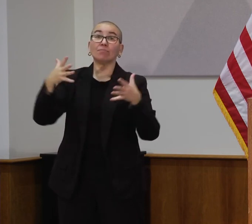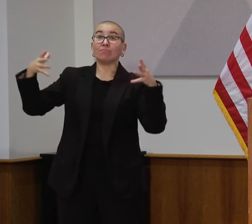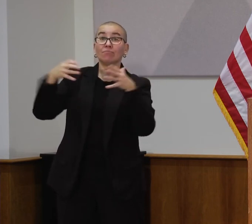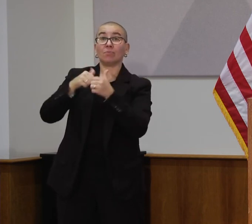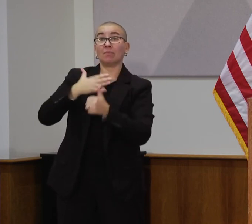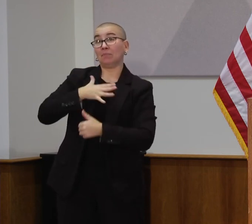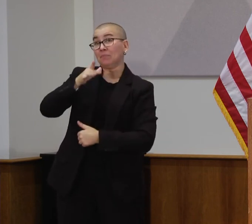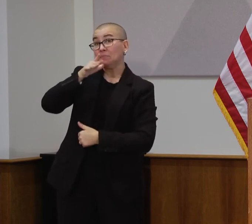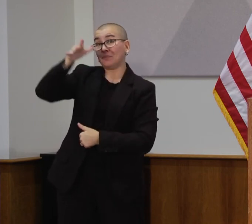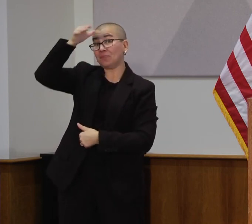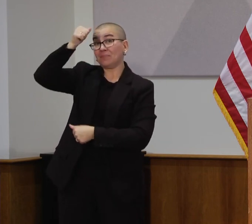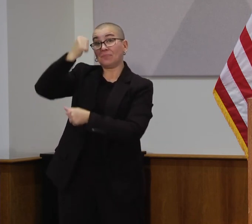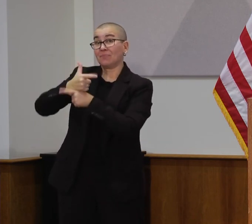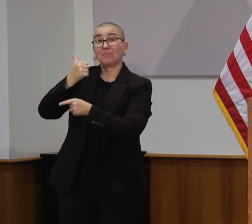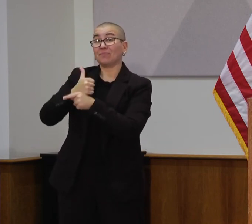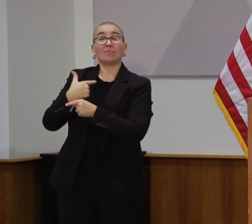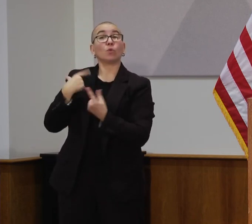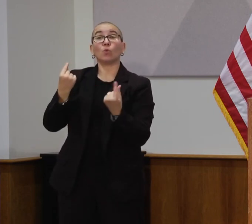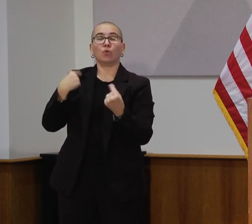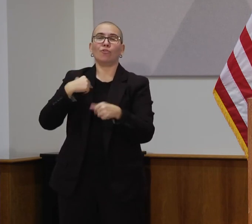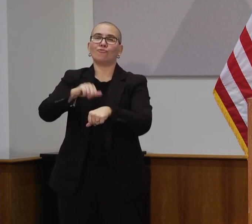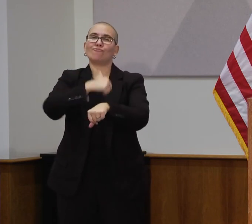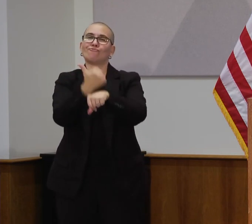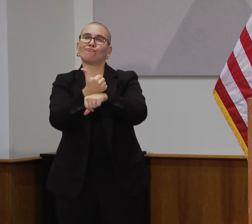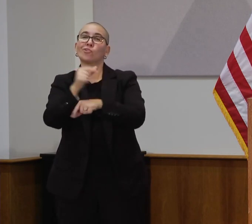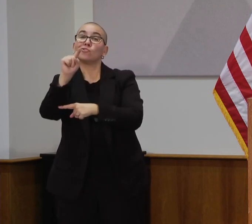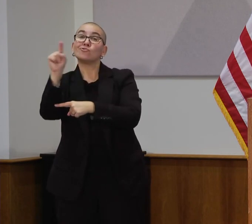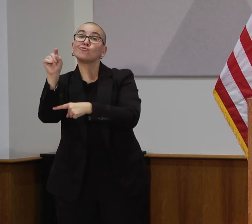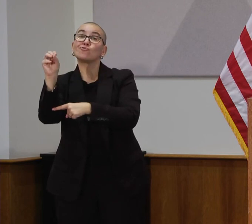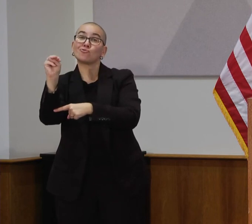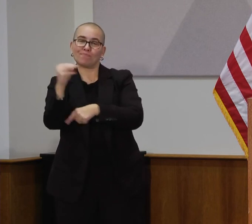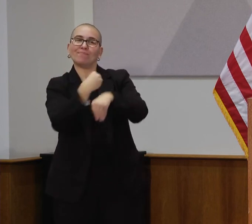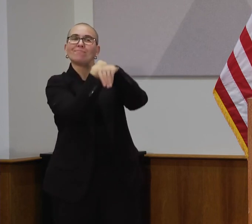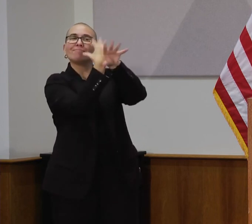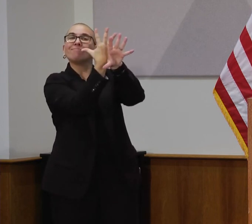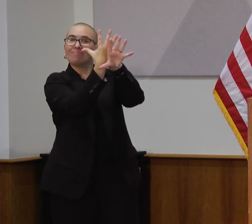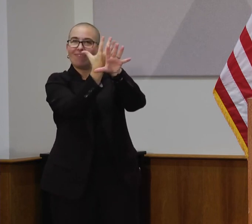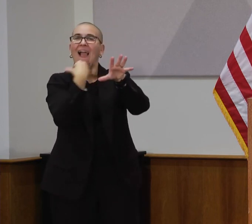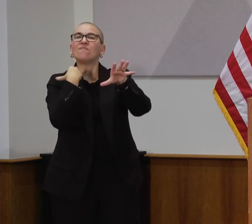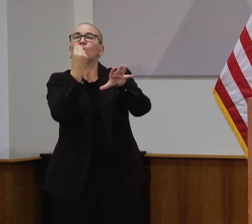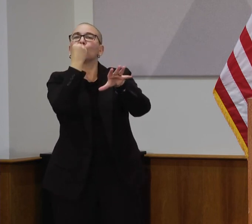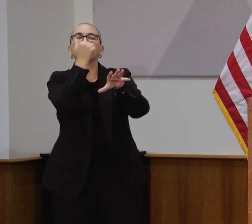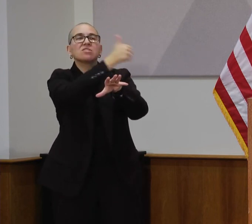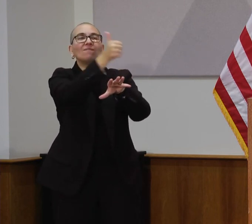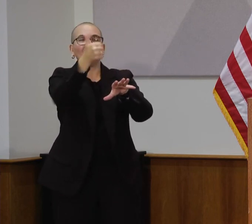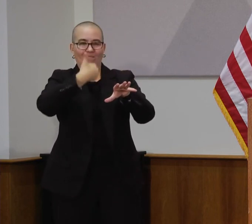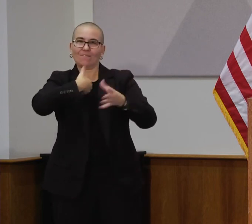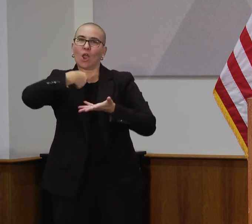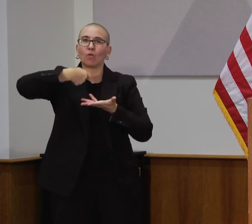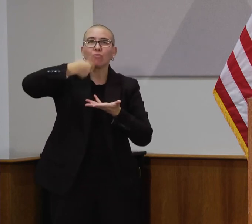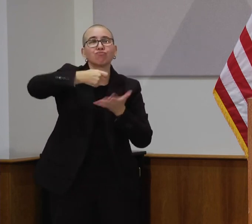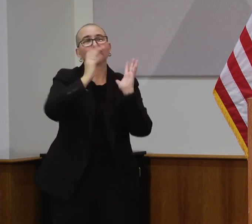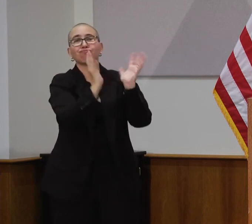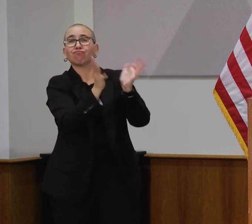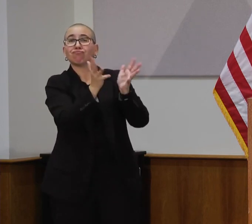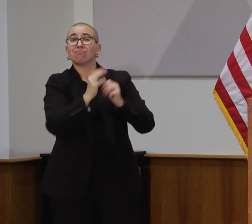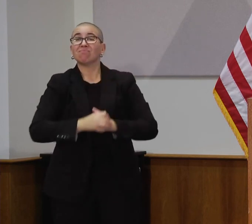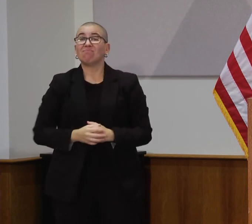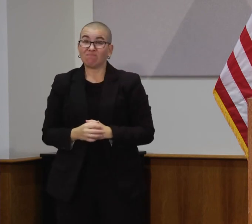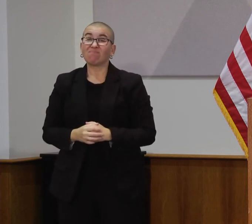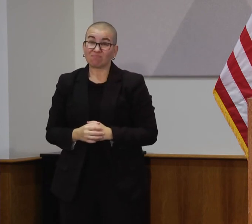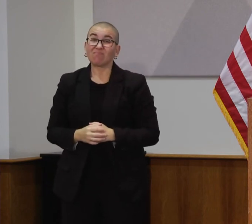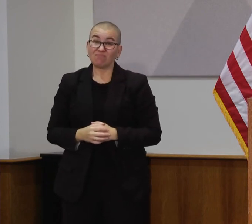with each other our Thanksgiving feast. And in truth, the best part of Thanksgiving is really the leftovers anyways. So you have more leftovers for